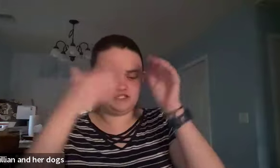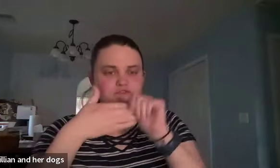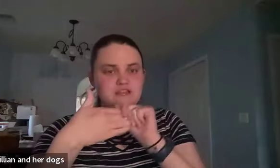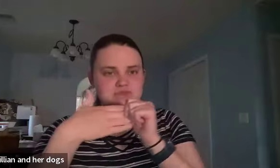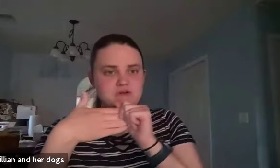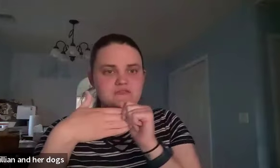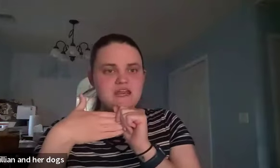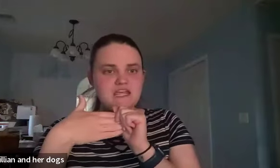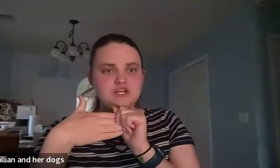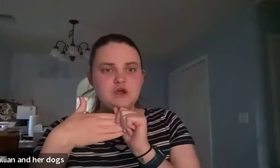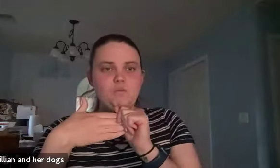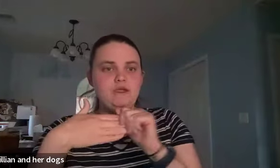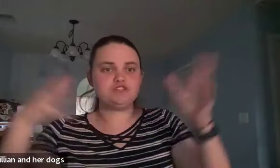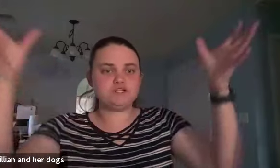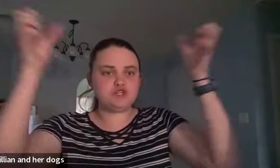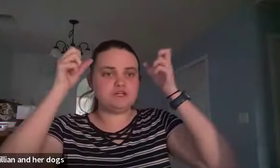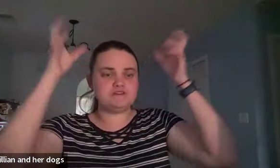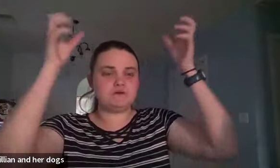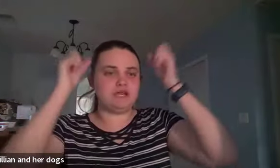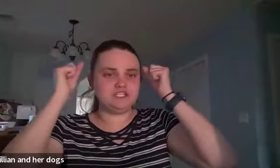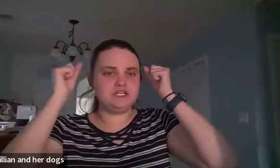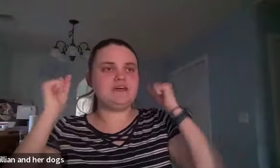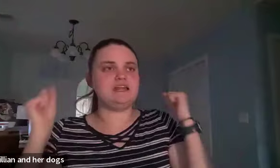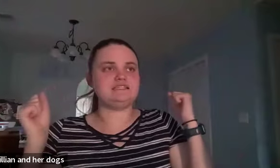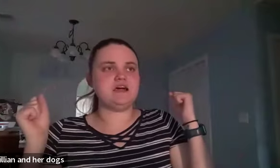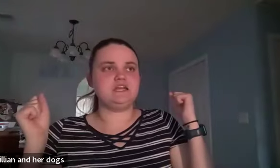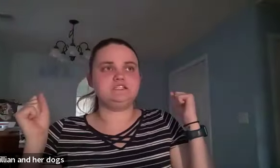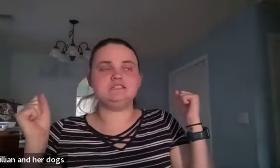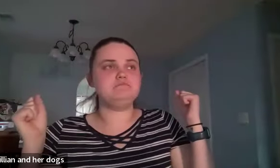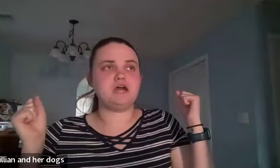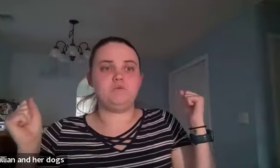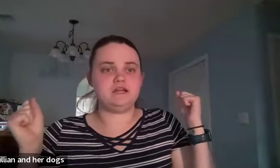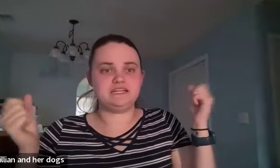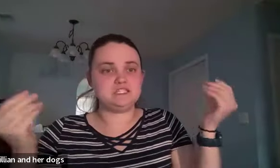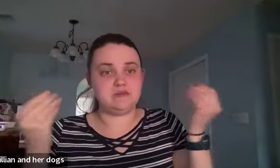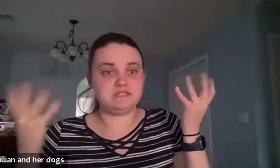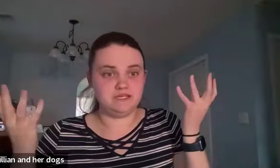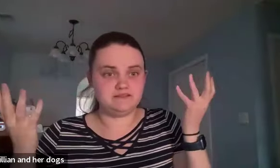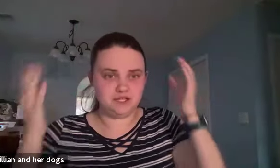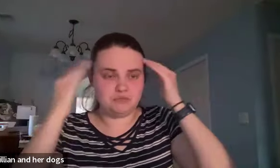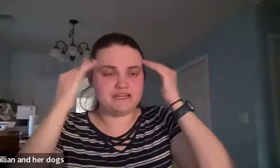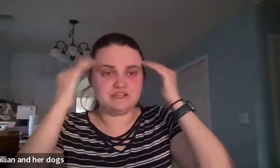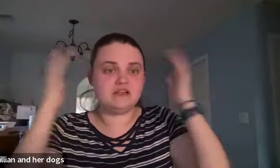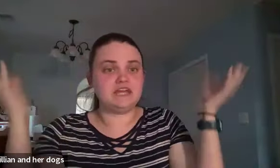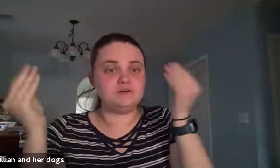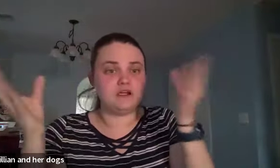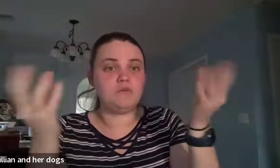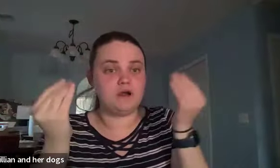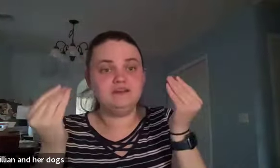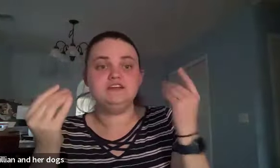so flexible at that age. We just want so much information that is like, doesn't matter what it is, give it to me. Like, your brain is literally like, I don't care, I want it.